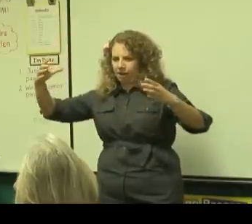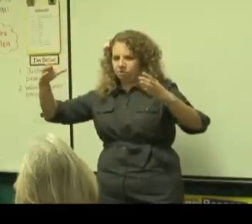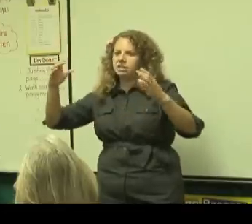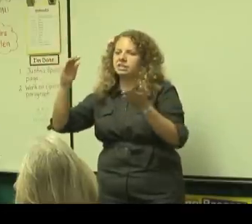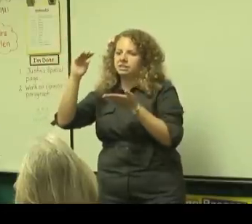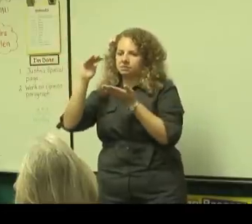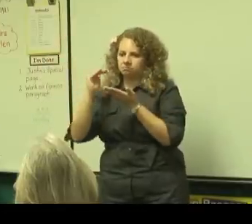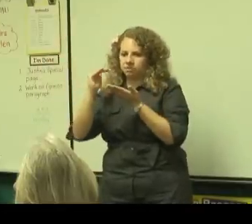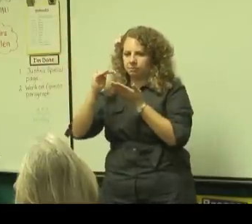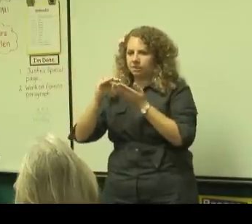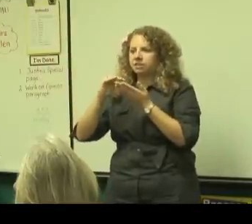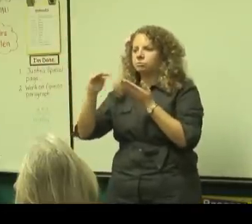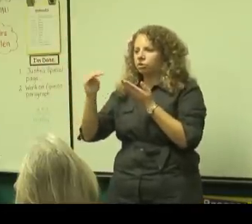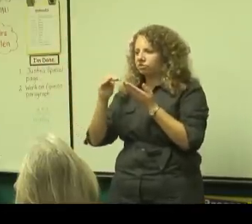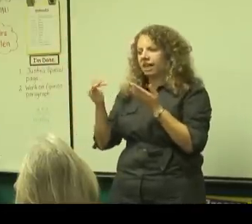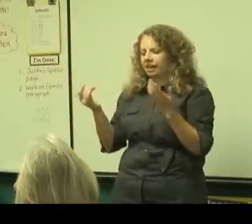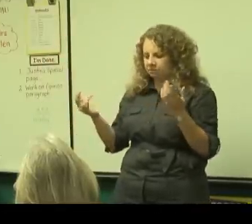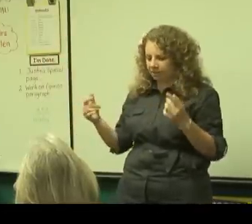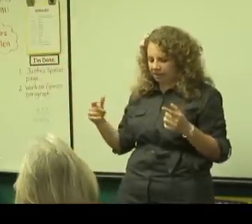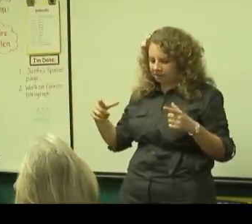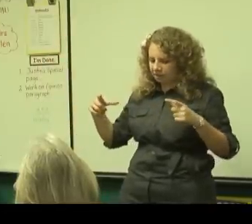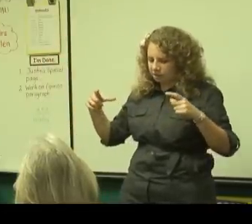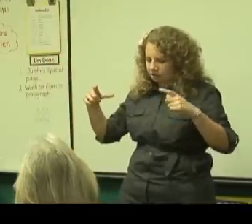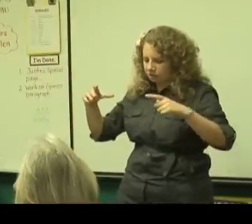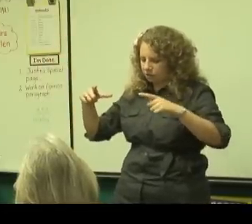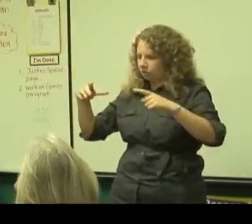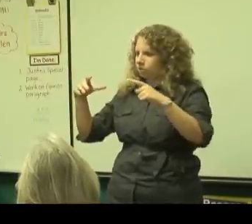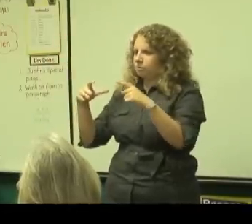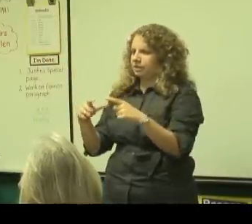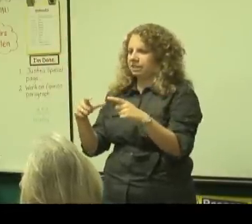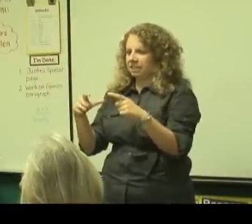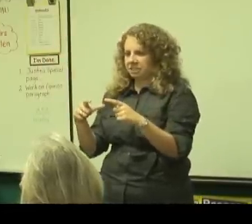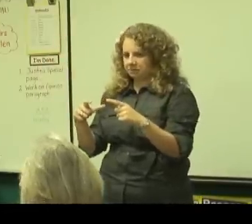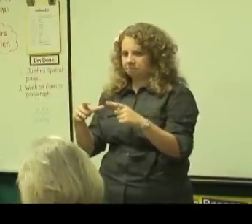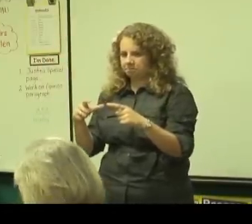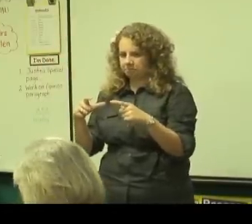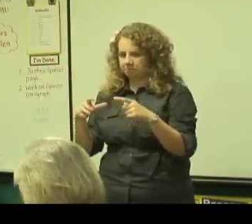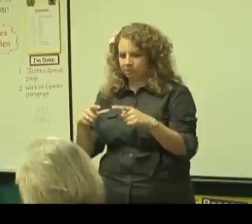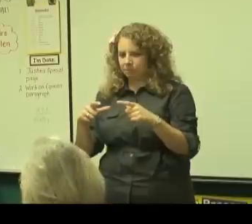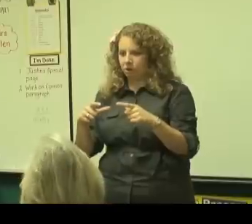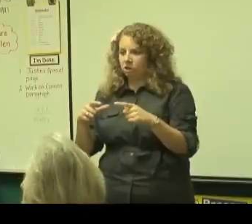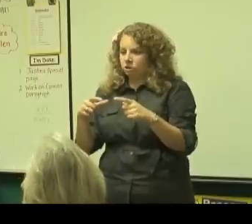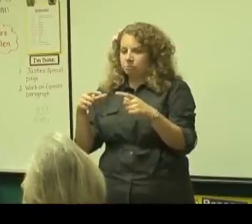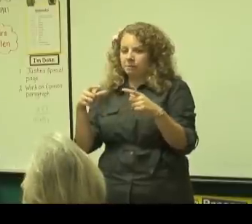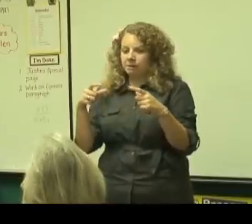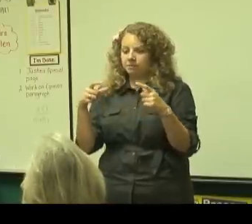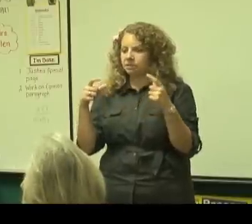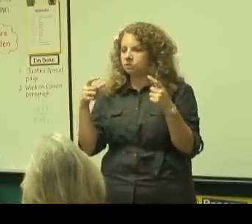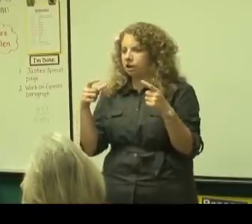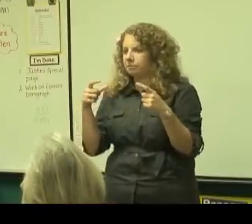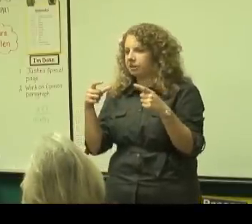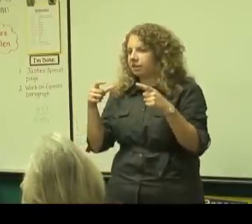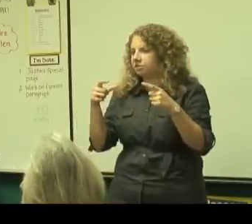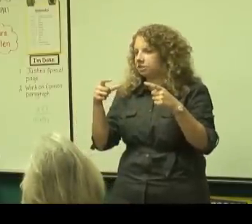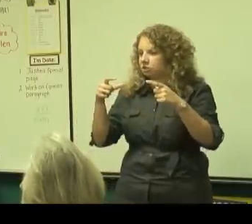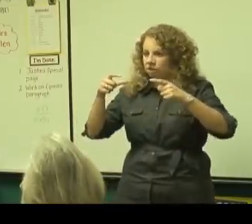round. It's something that's more flat. Okay? So it'd be like this. Small. So maybe I'm describing like the